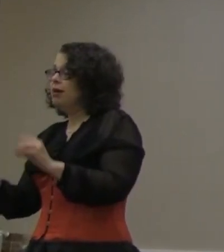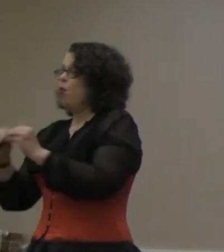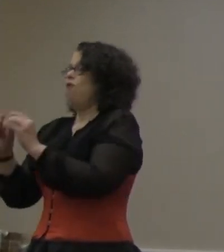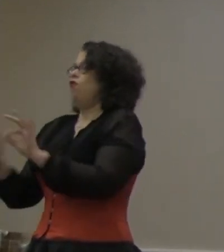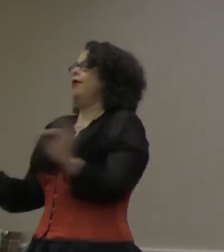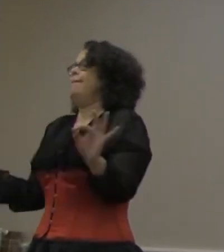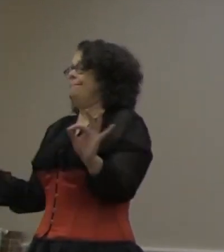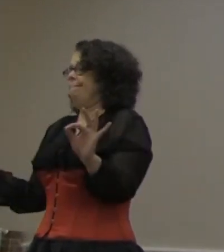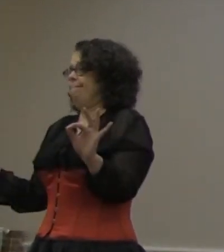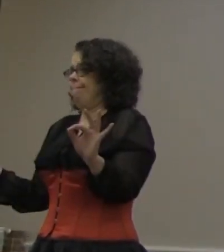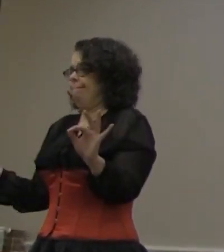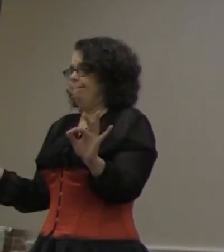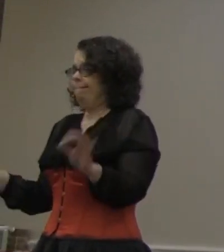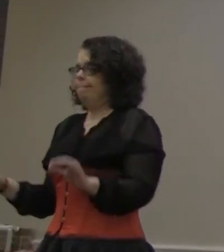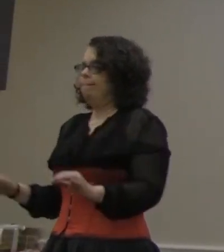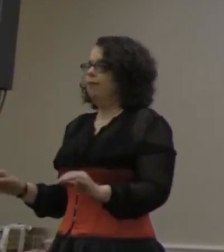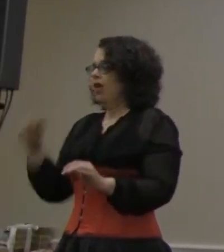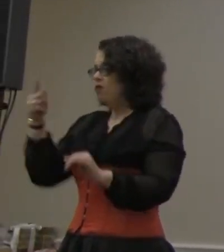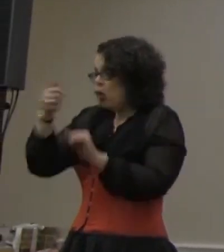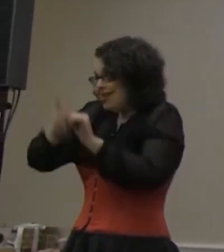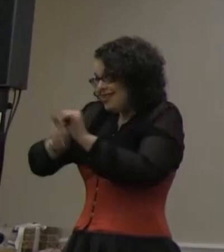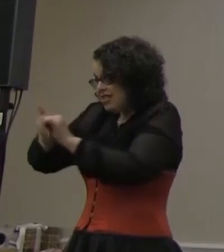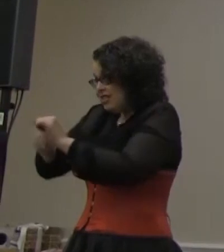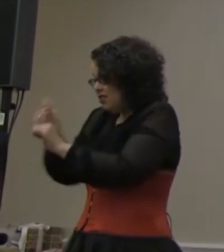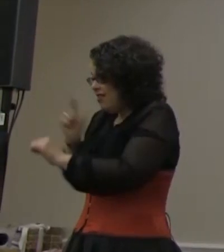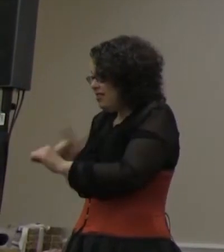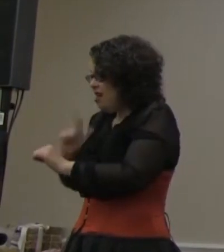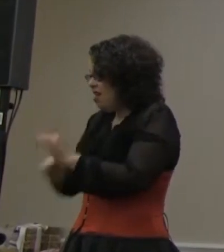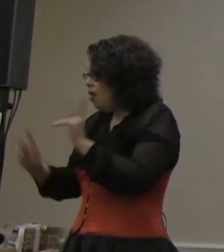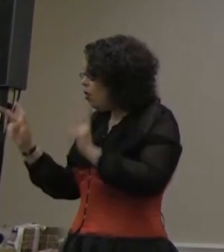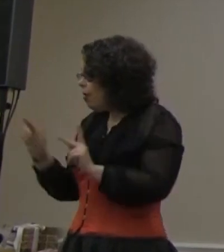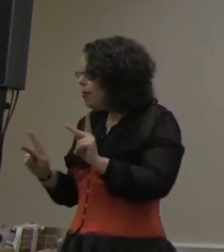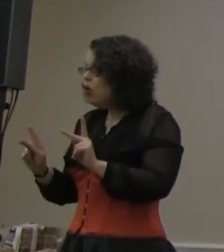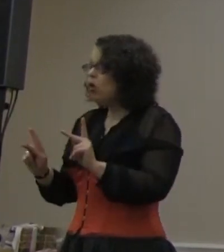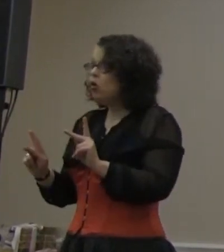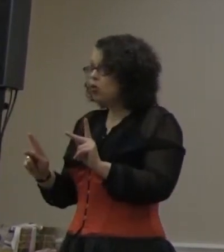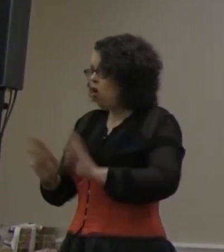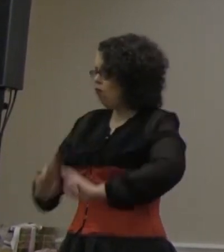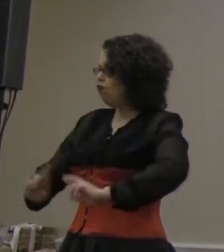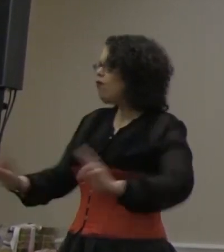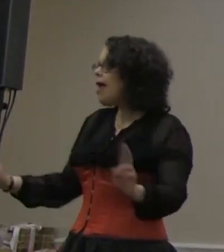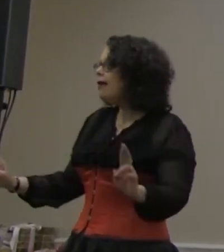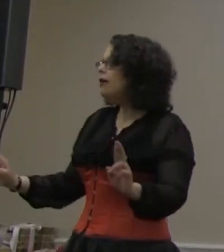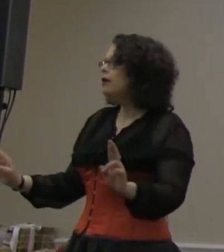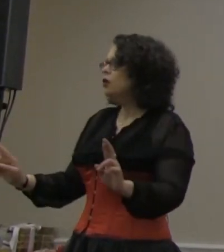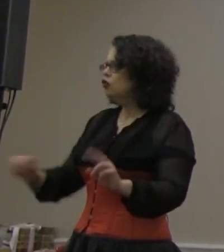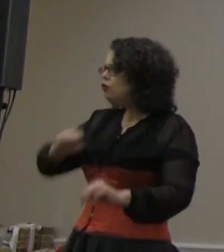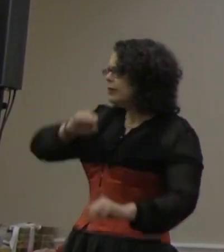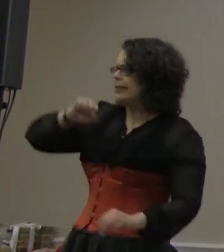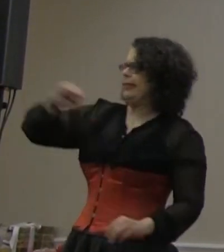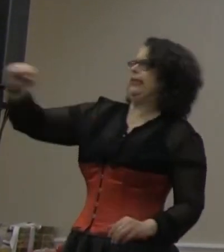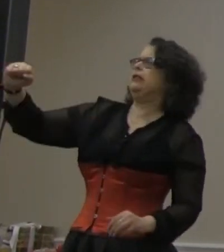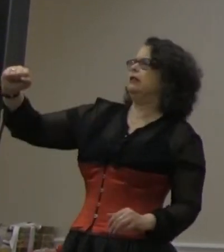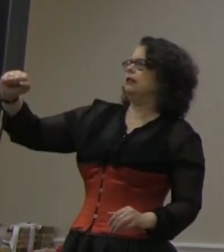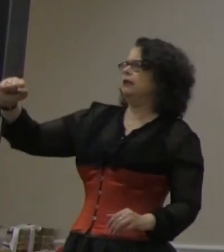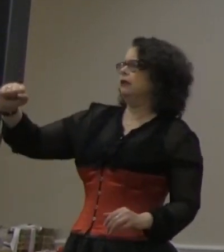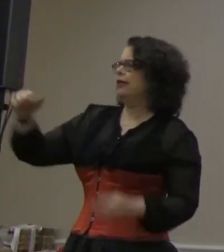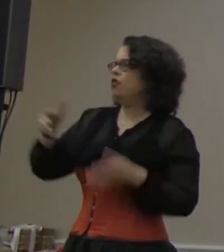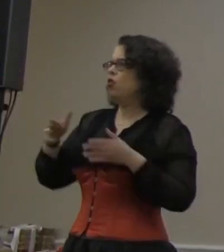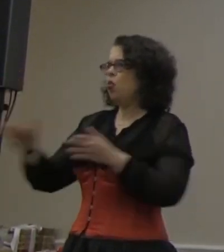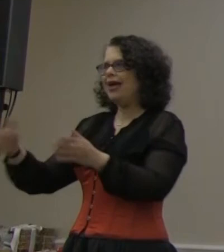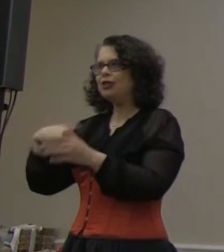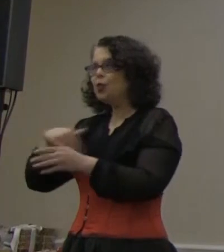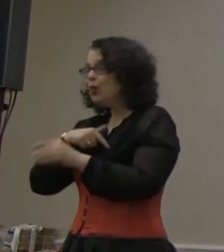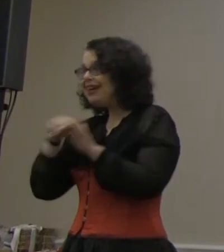free. And for each of us leather folk who are at the ready to resist in only the ways